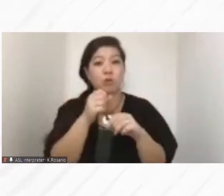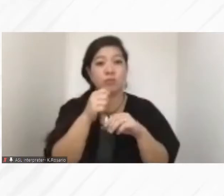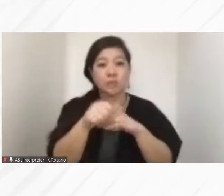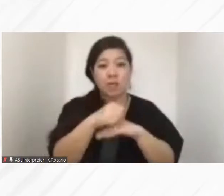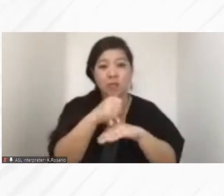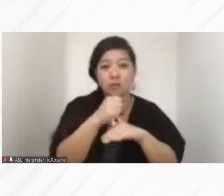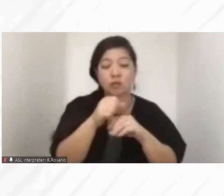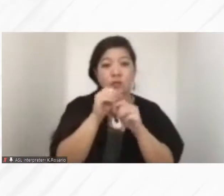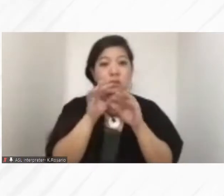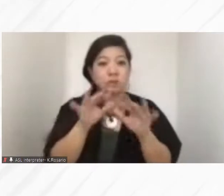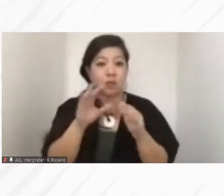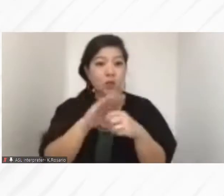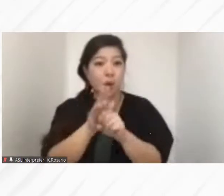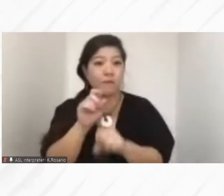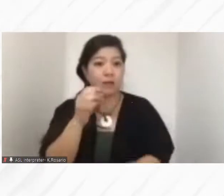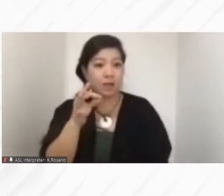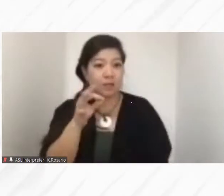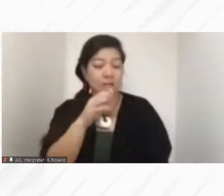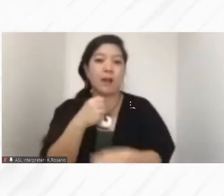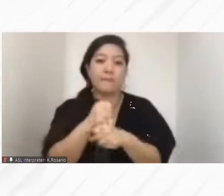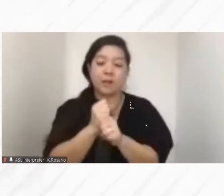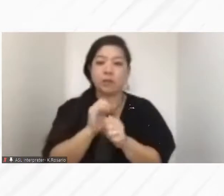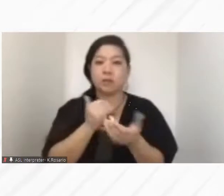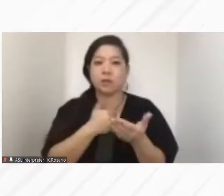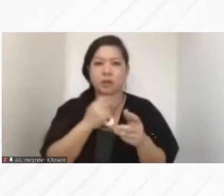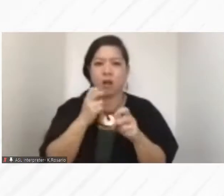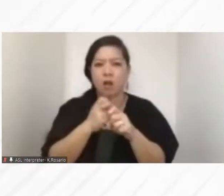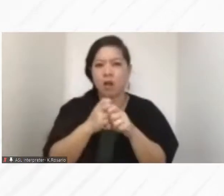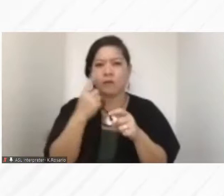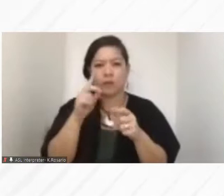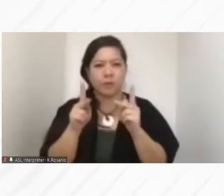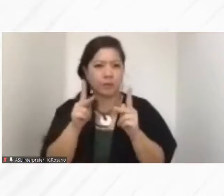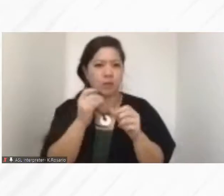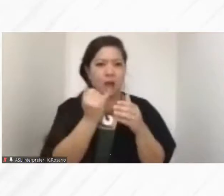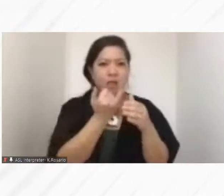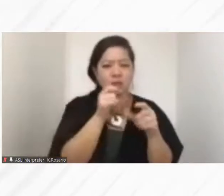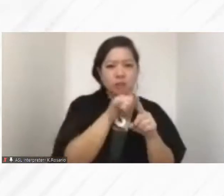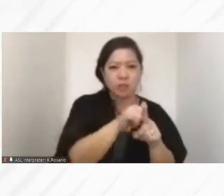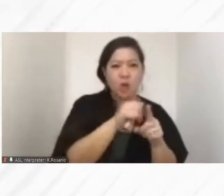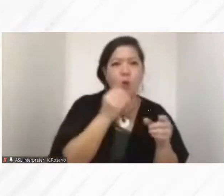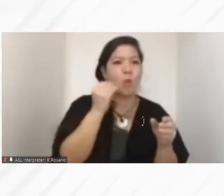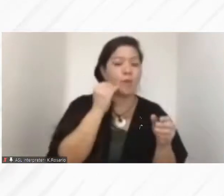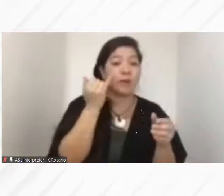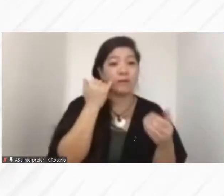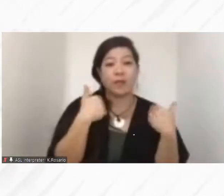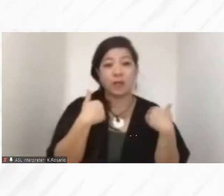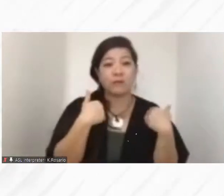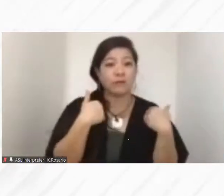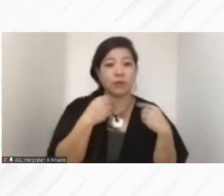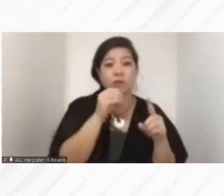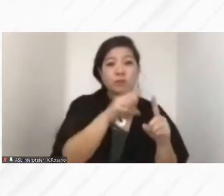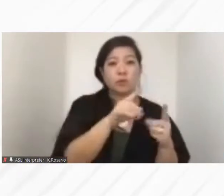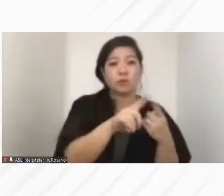disease like COVID-19 and make it much harder for people to isolate or quarantine if they have been diagnosed with or exposed to the